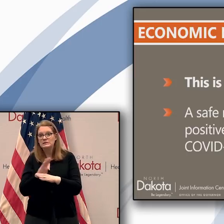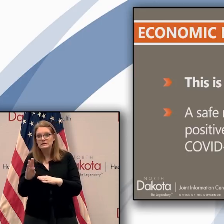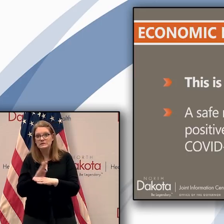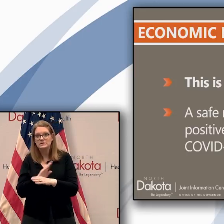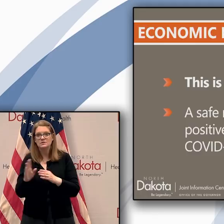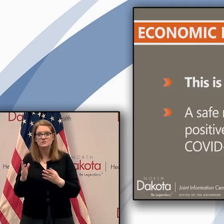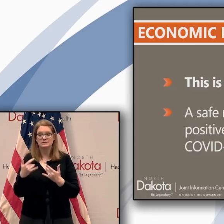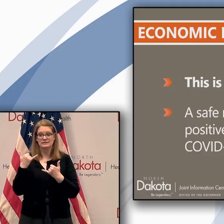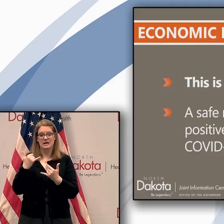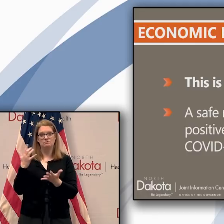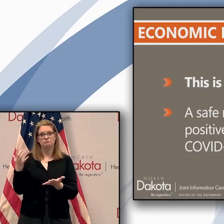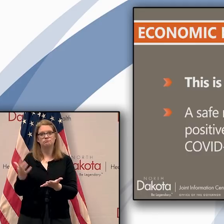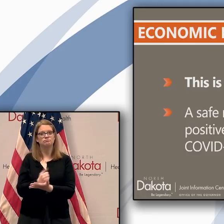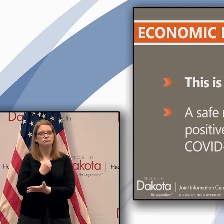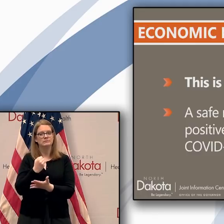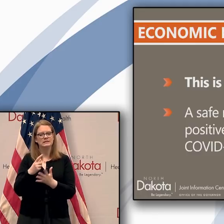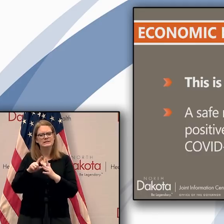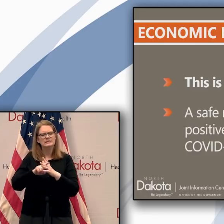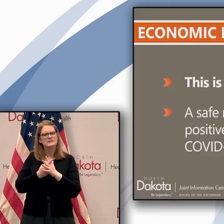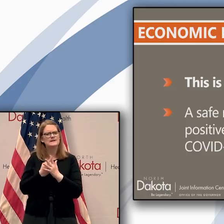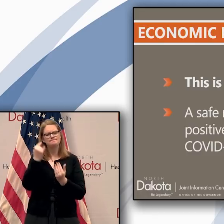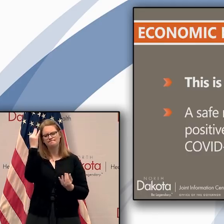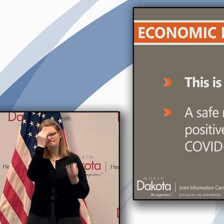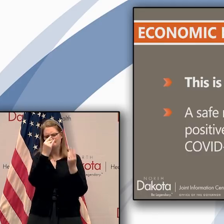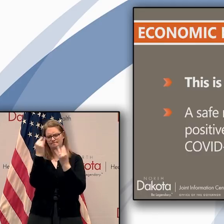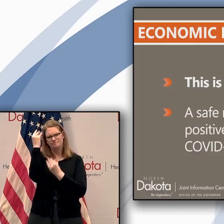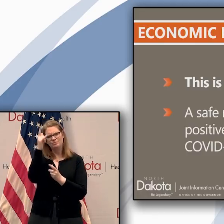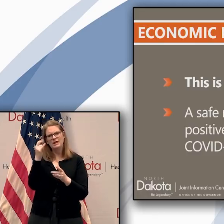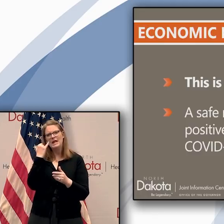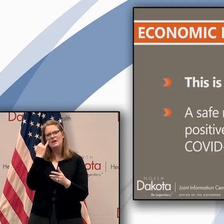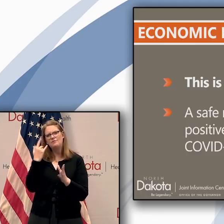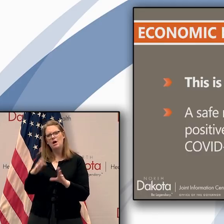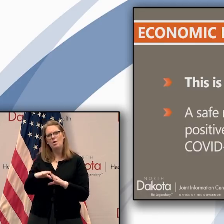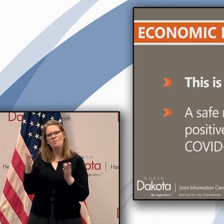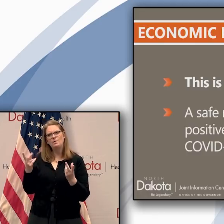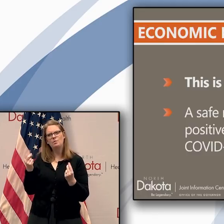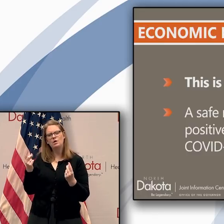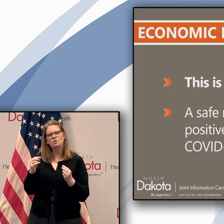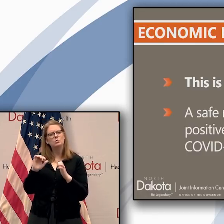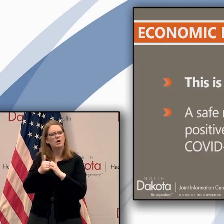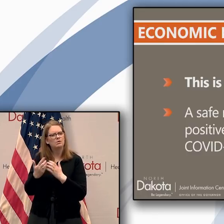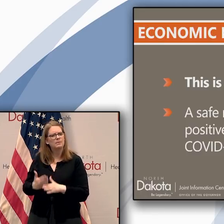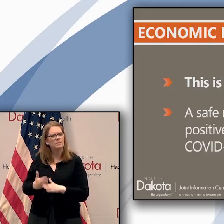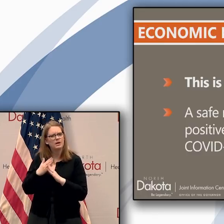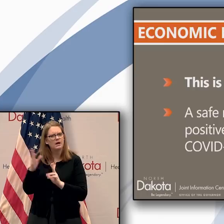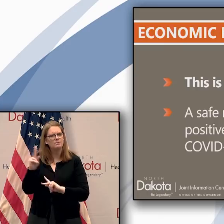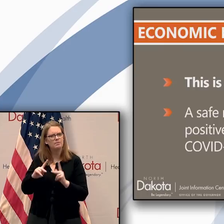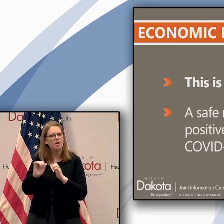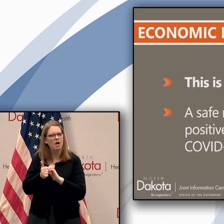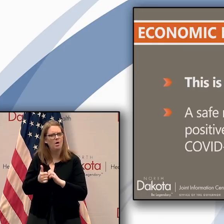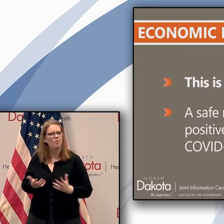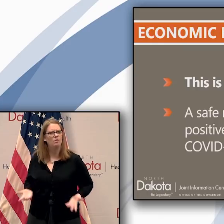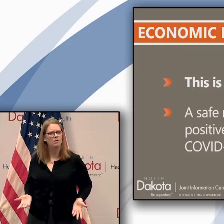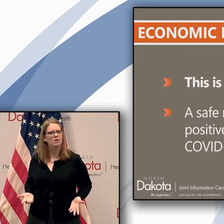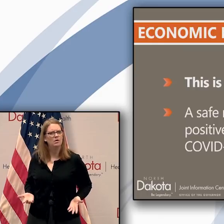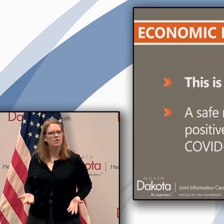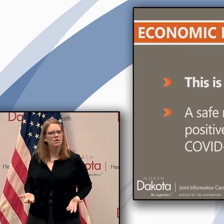The time is now to start working on your new standard operating procedures as we go to that new normal.